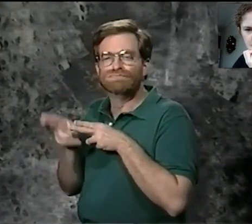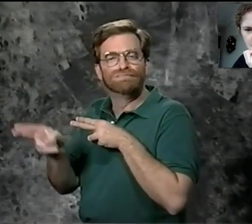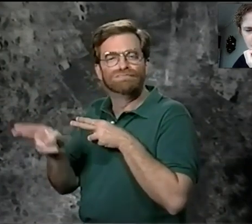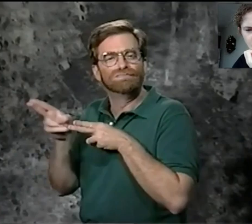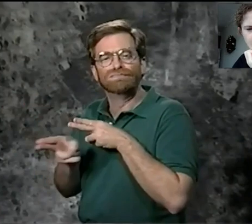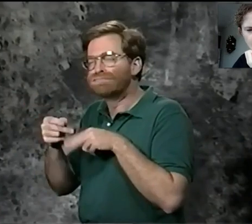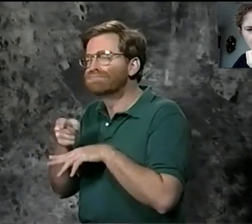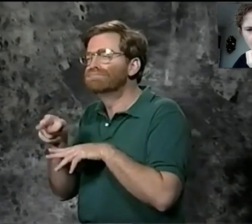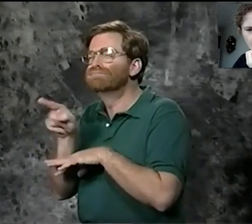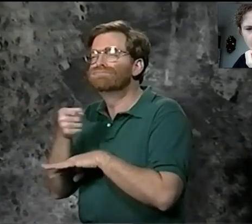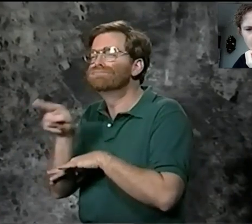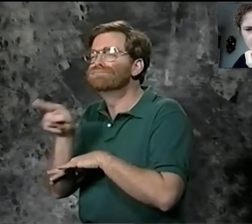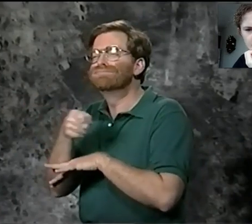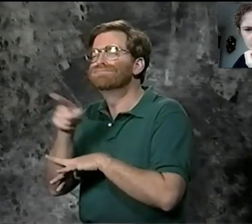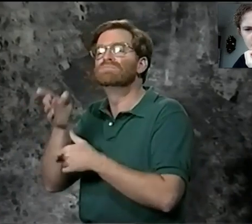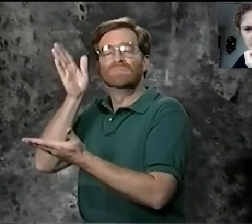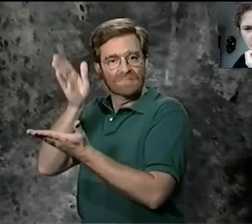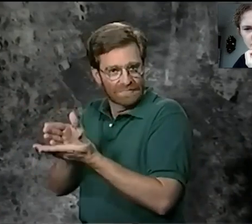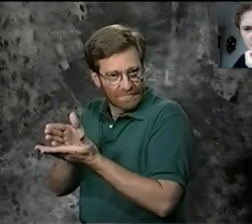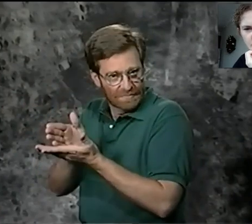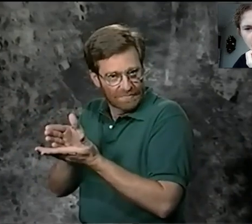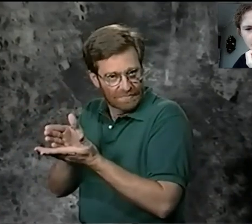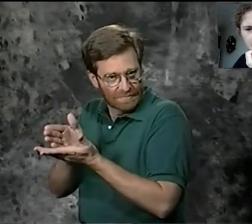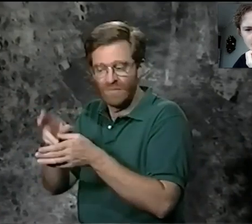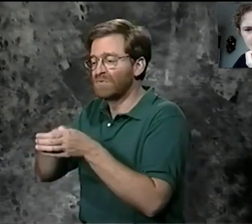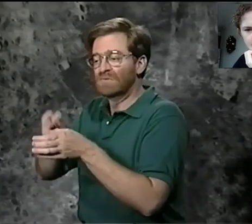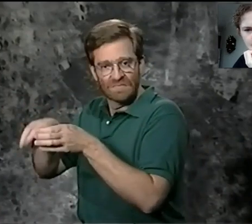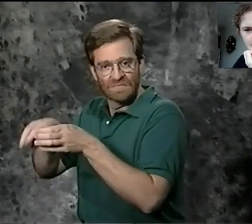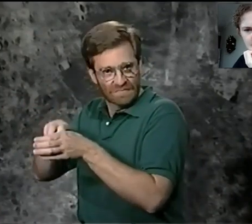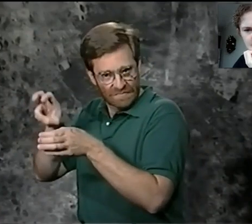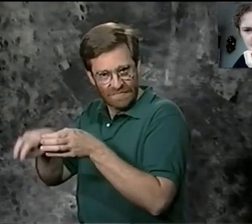there's a train track that goes all throughout the city and